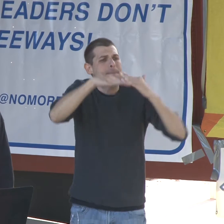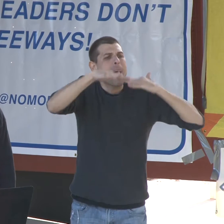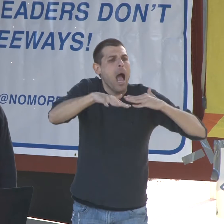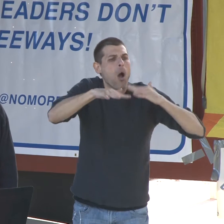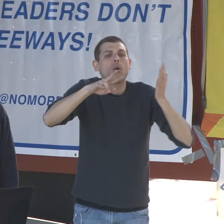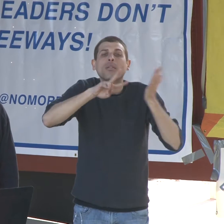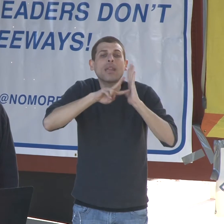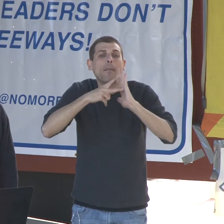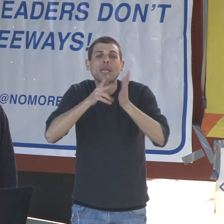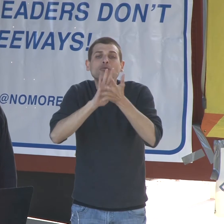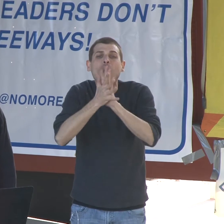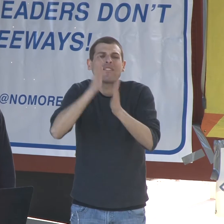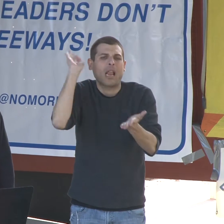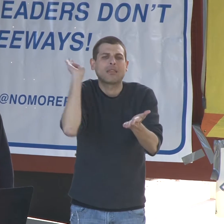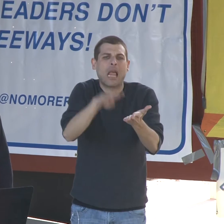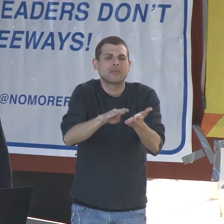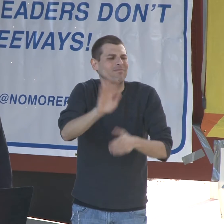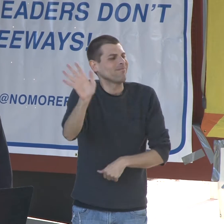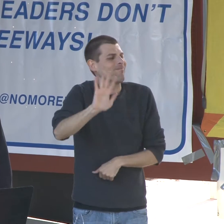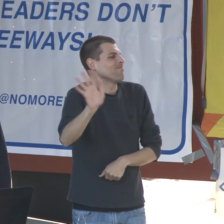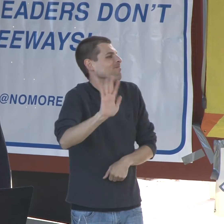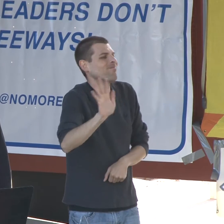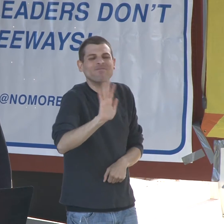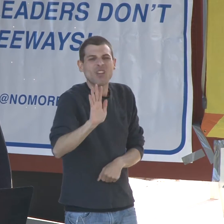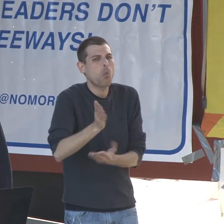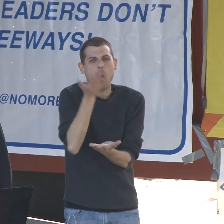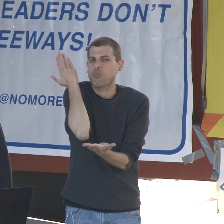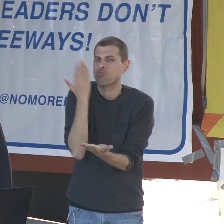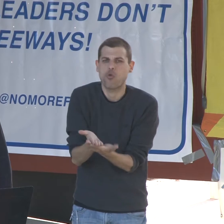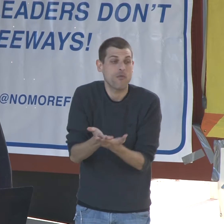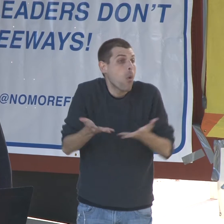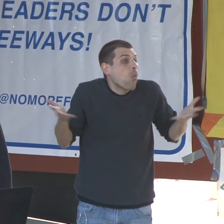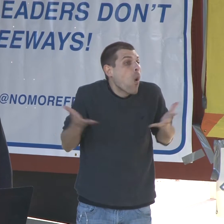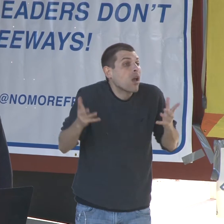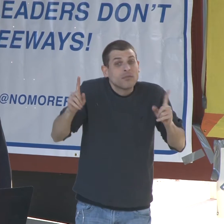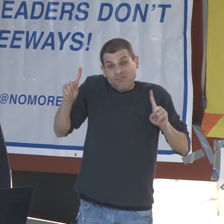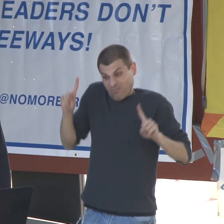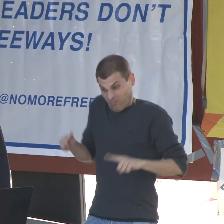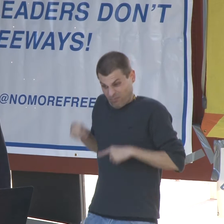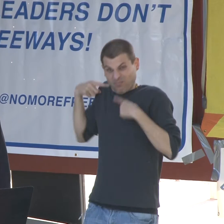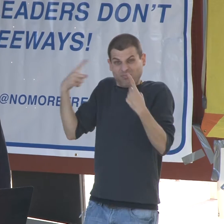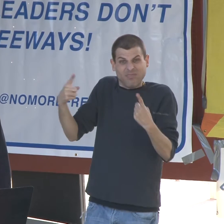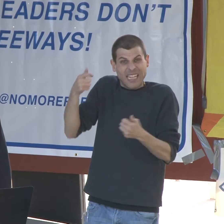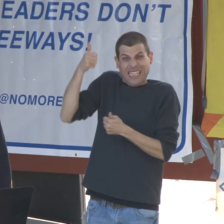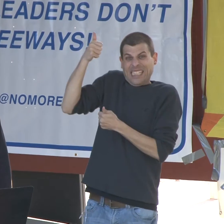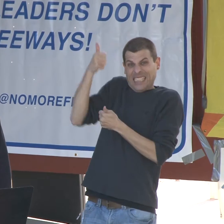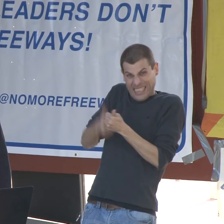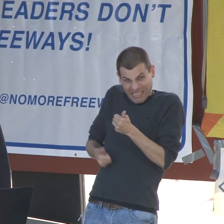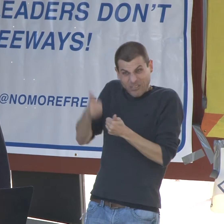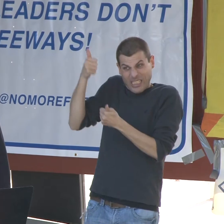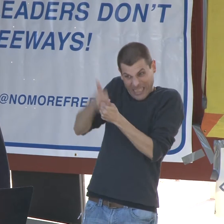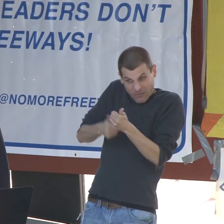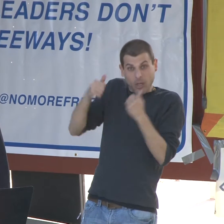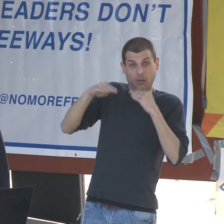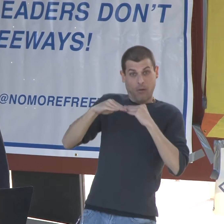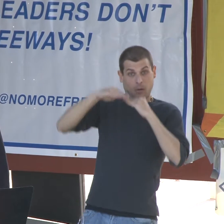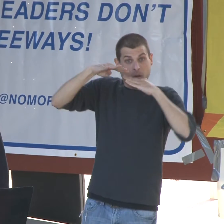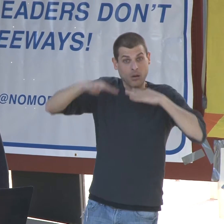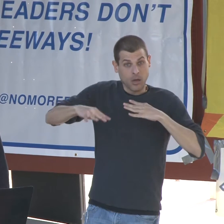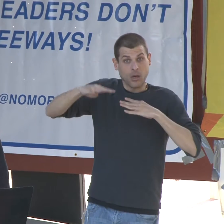we know that in urban America, no freeway widening project has ever resolved a congestion